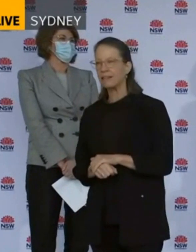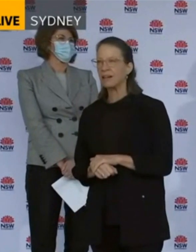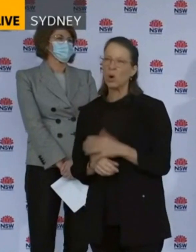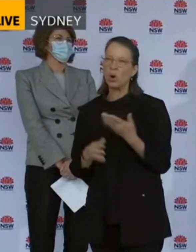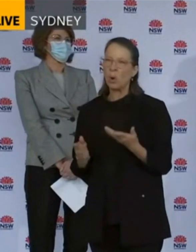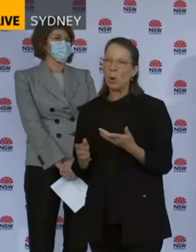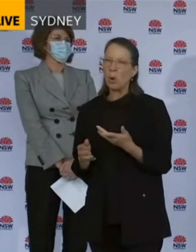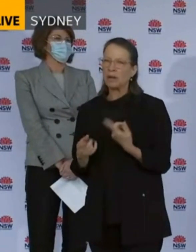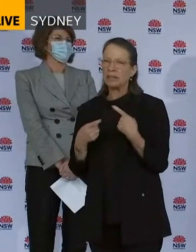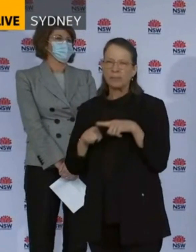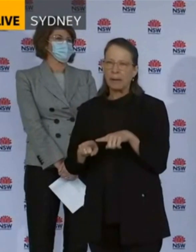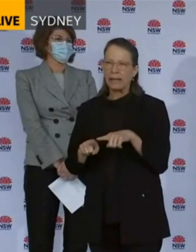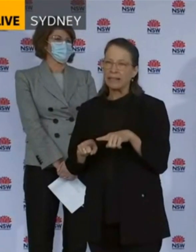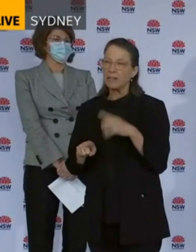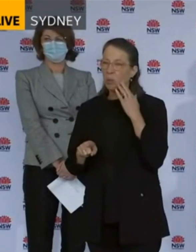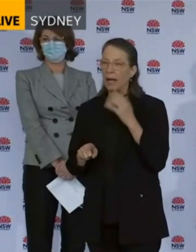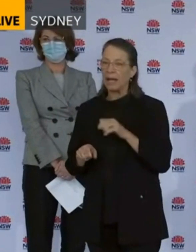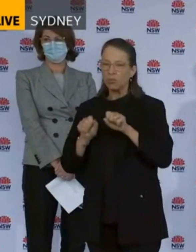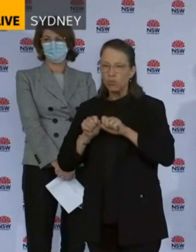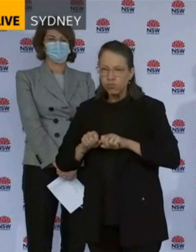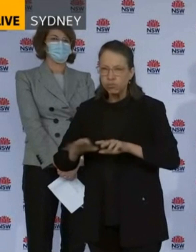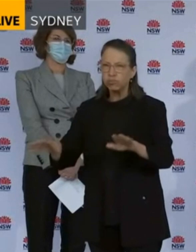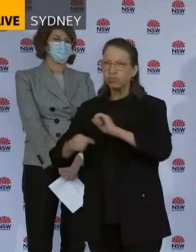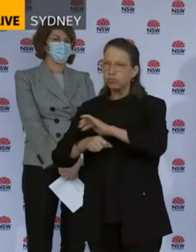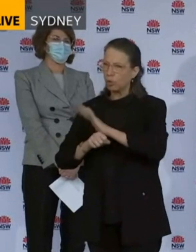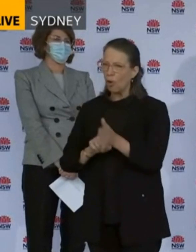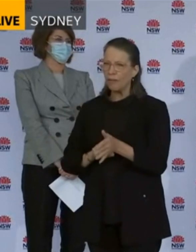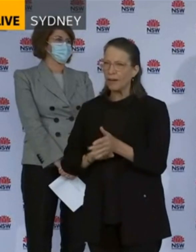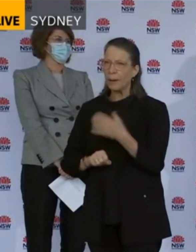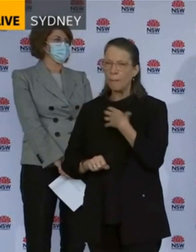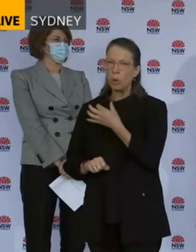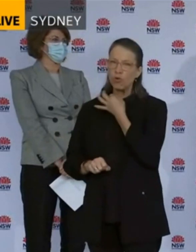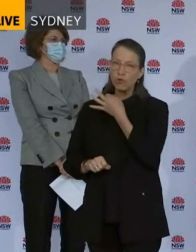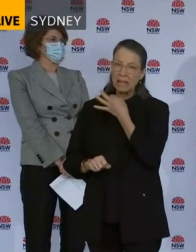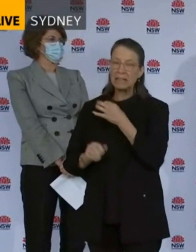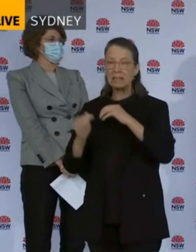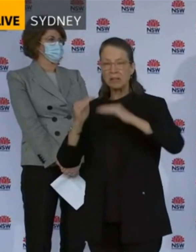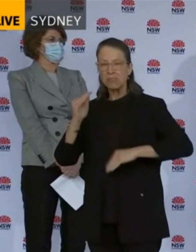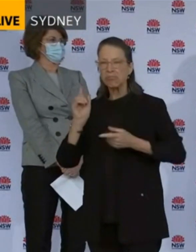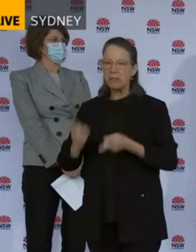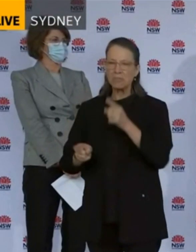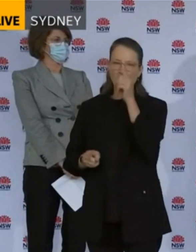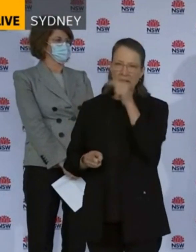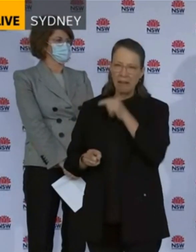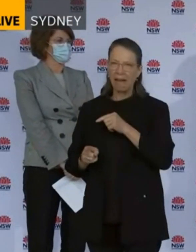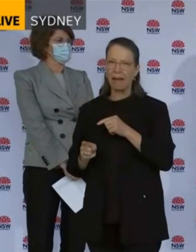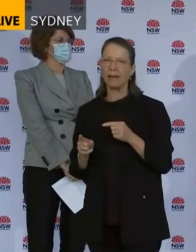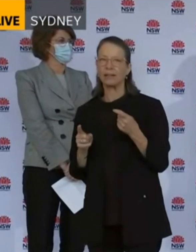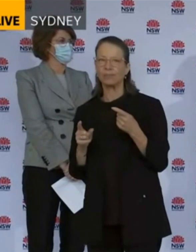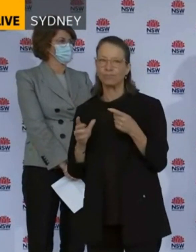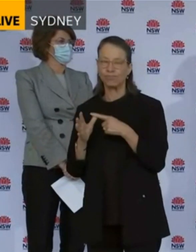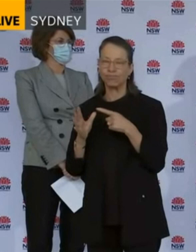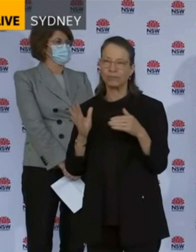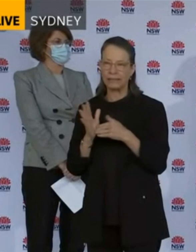settings of risk when we have community transmission. What about her comments, Dr. Chant? I think it's inappropriate that I comment. I haven't even had the time